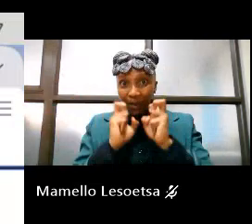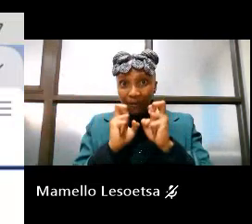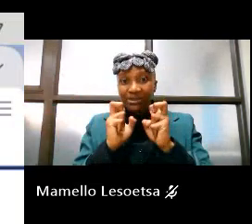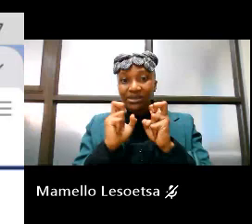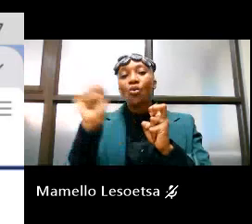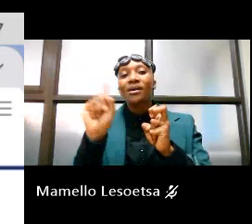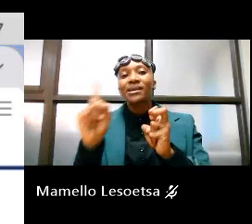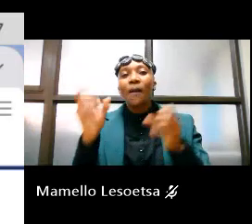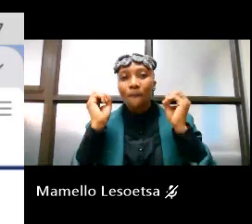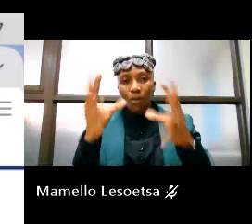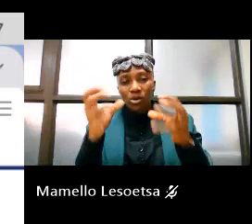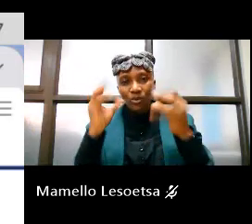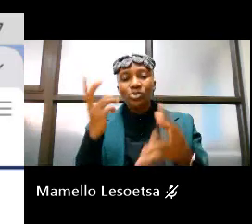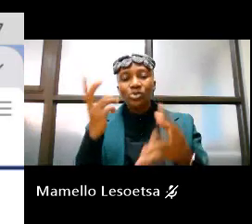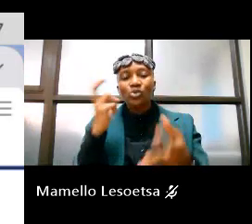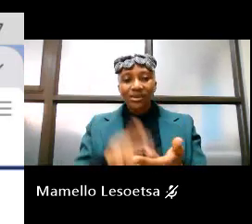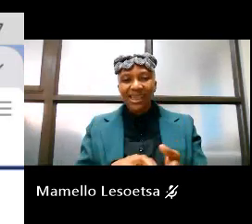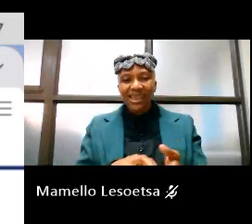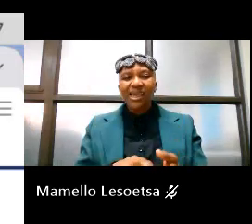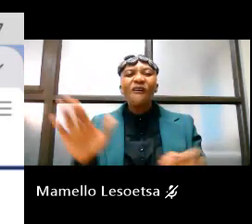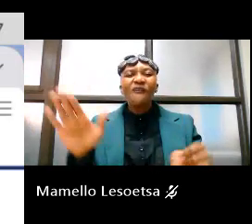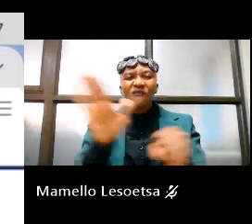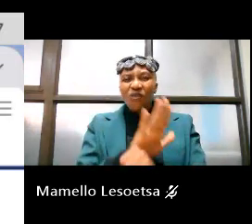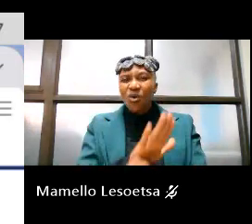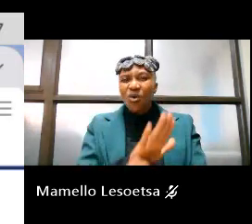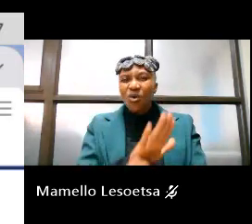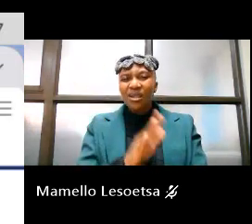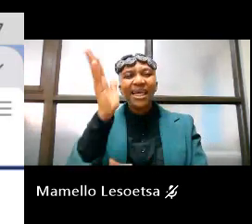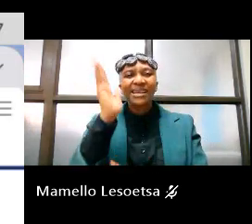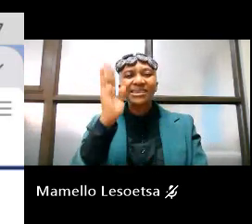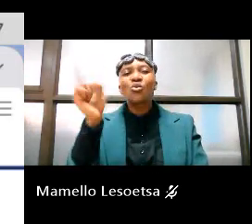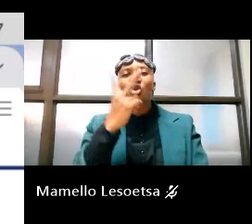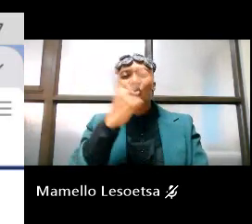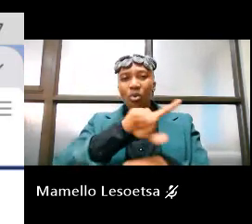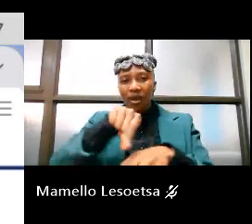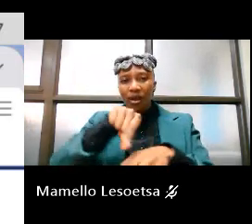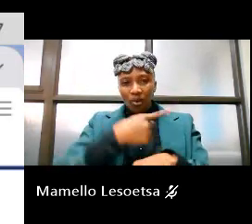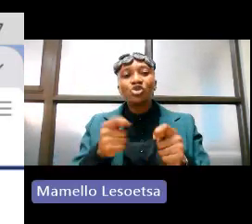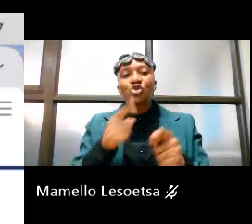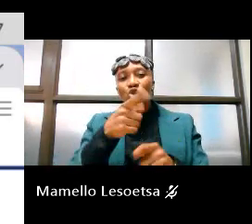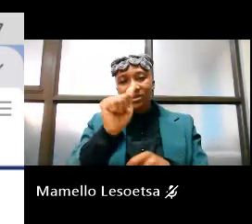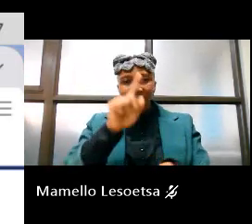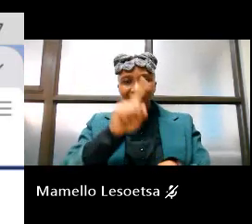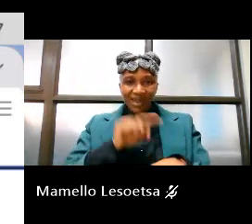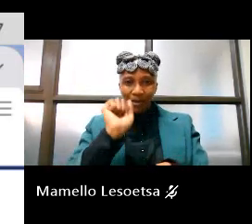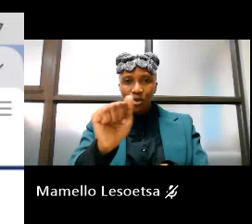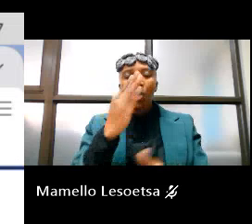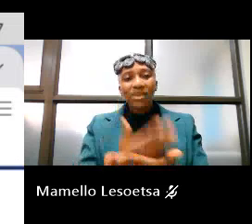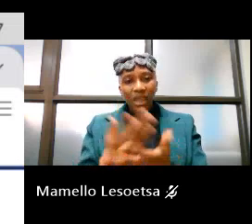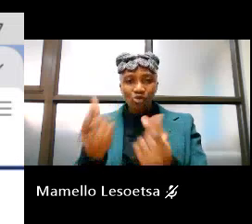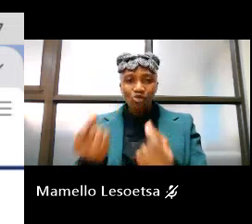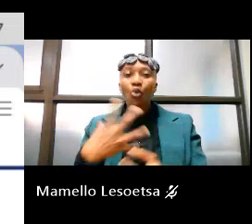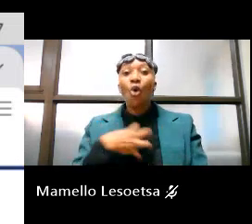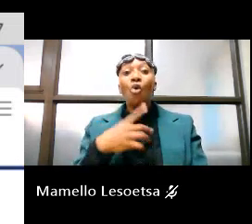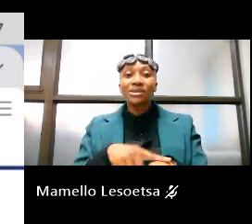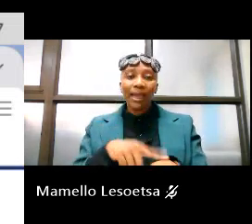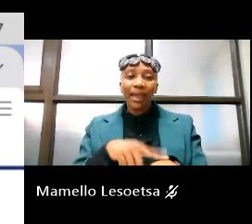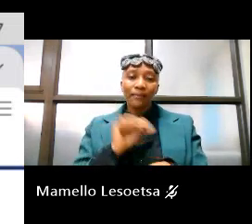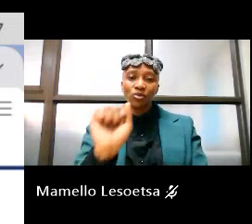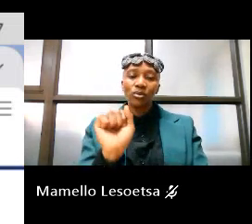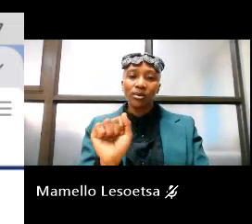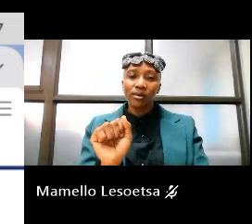needs to be done. Full lecture is long; it's about 2 hours plus. So you can choose to go through that, at your own time. Okay.